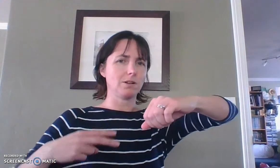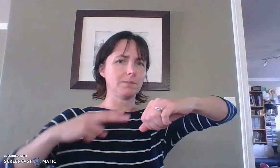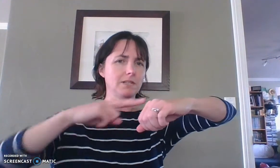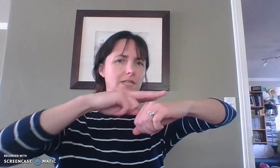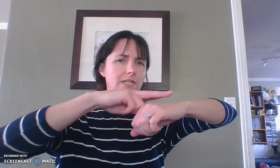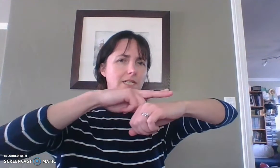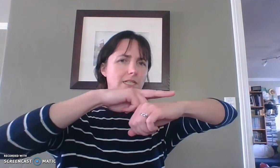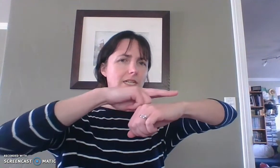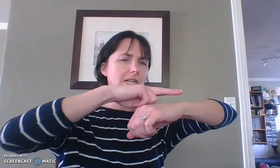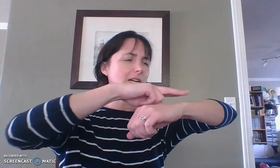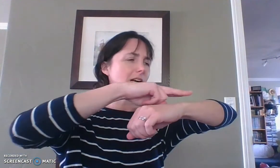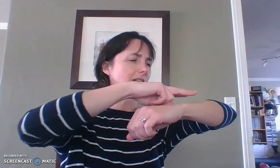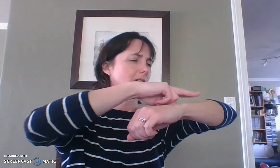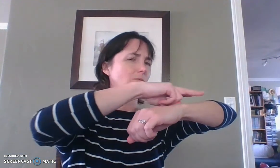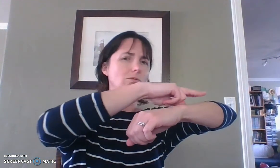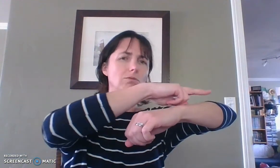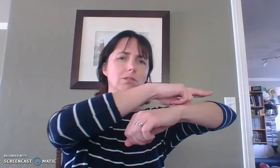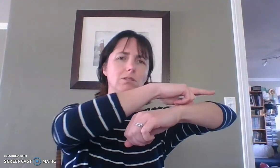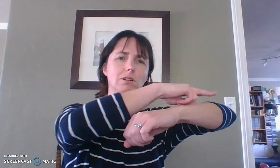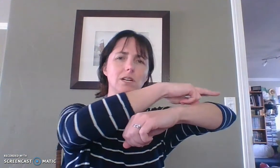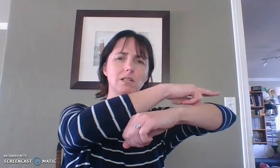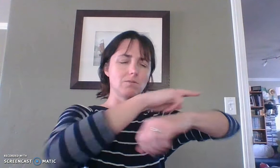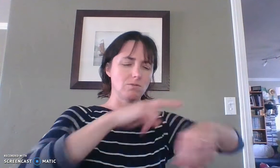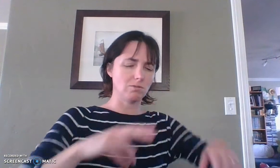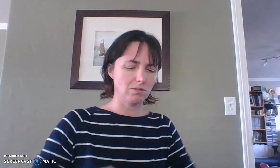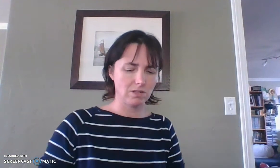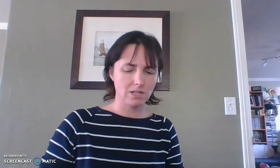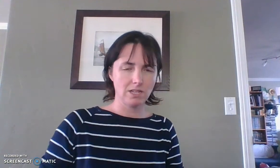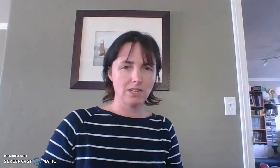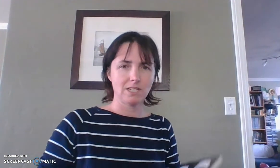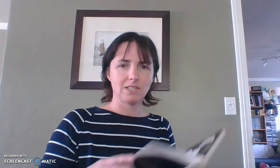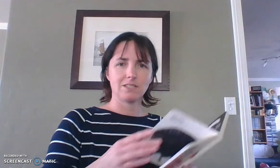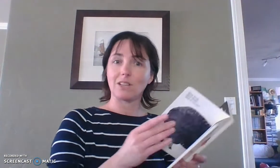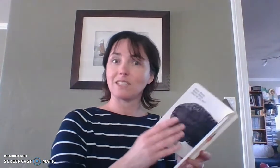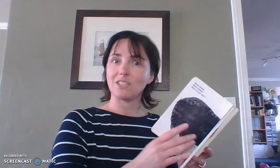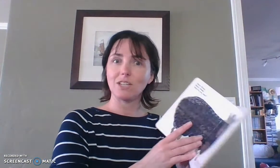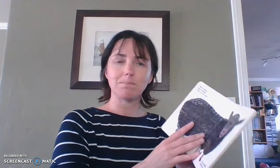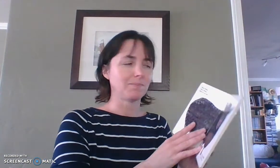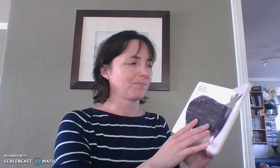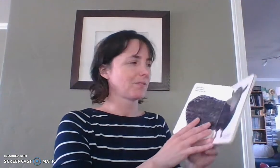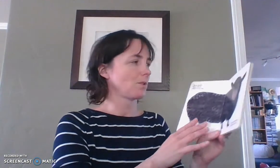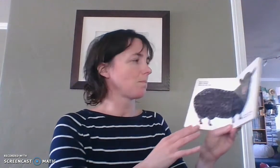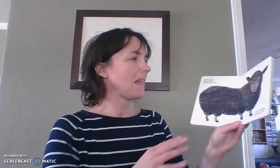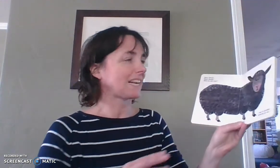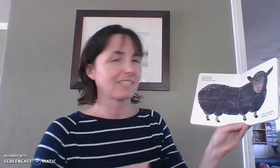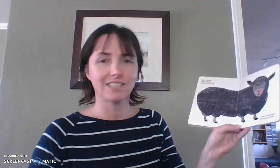arm and cut the wool. Cut the wool. So that's a sheep. So black